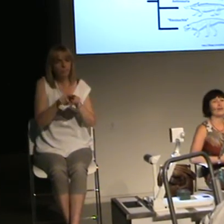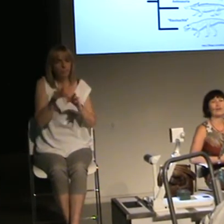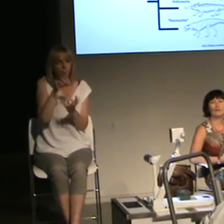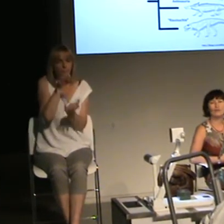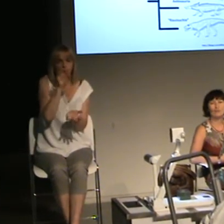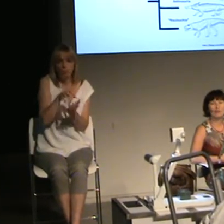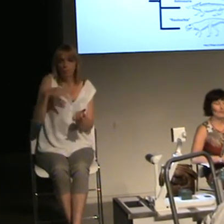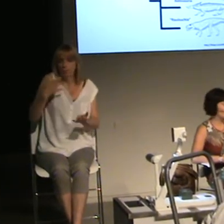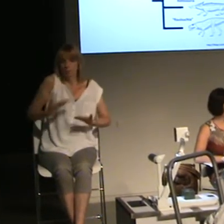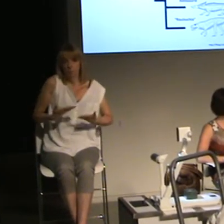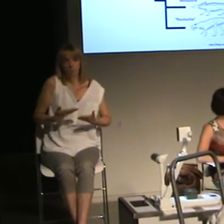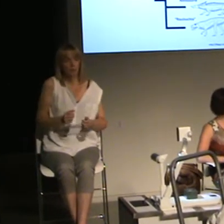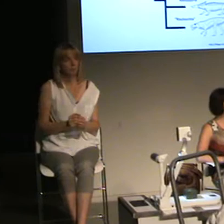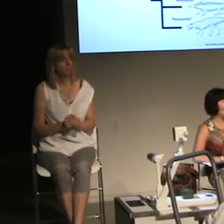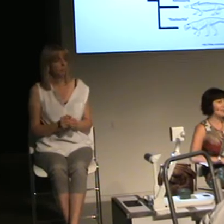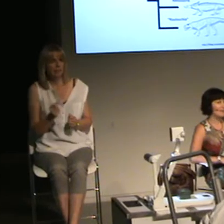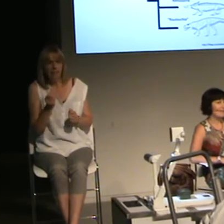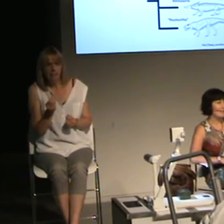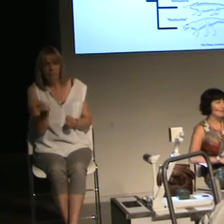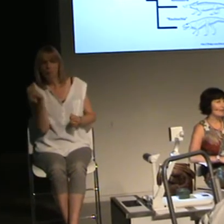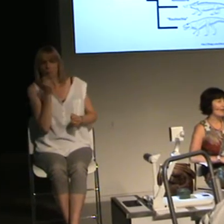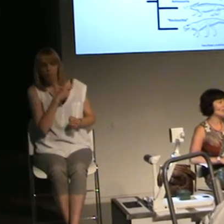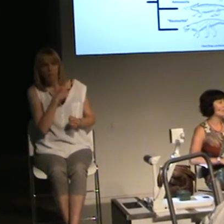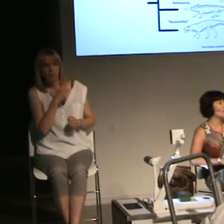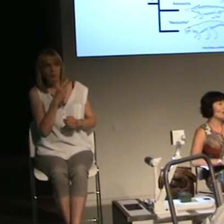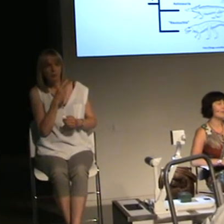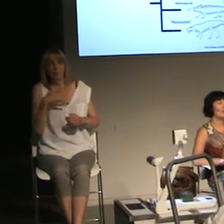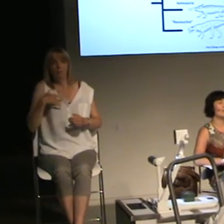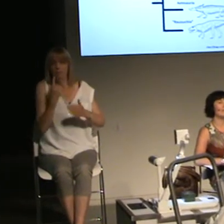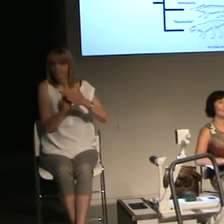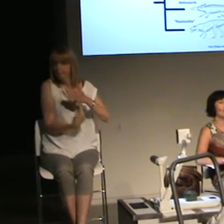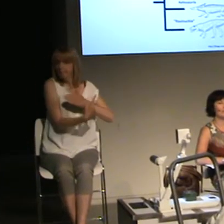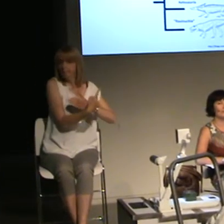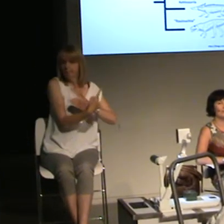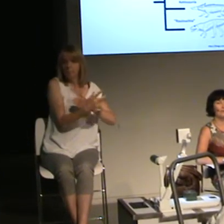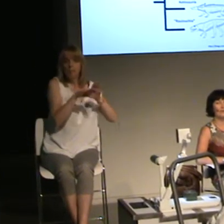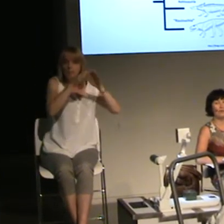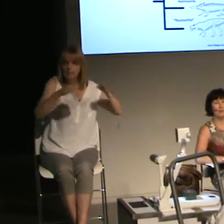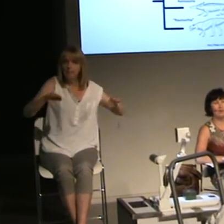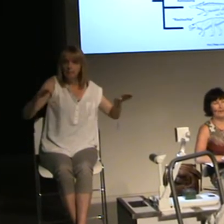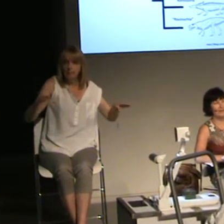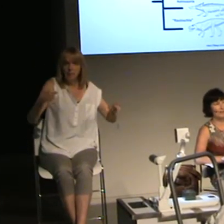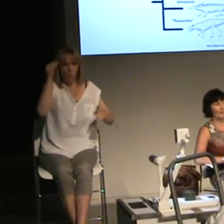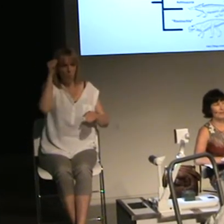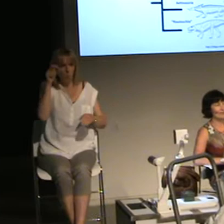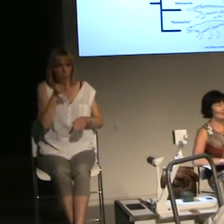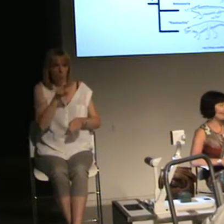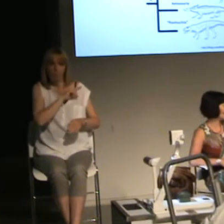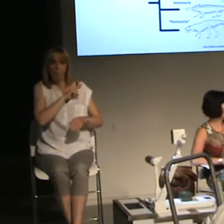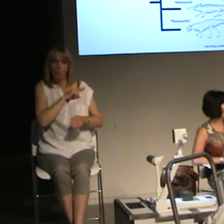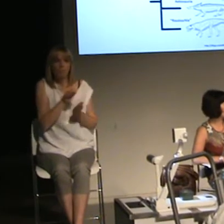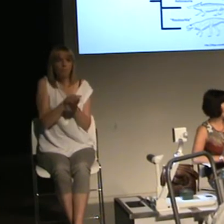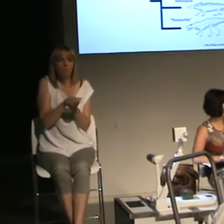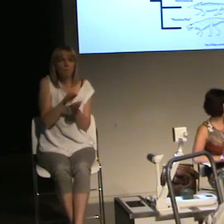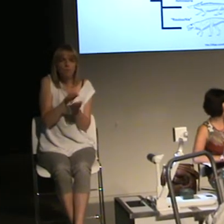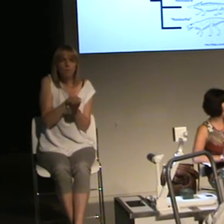really strange ones which lived only in the sea, and we only know of them from fossils from the Jurassic period, again a